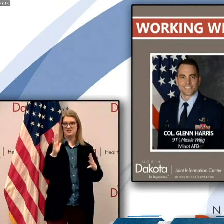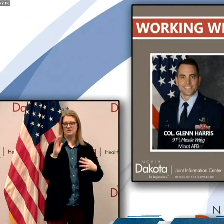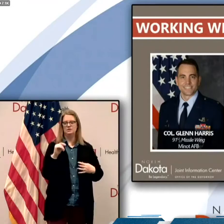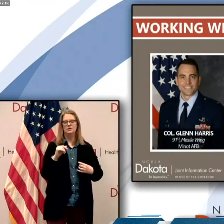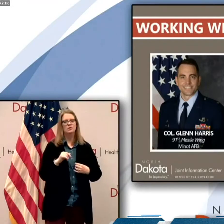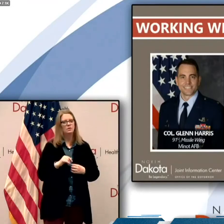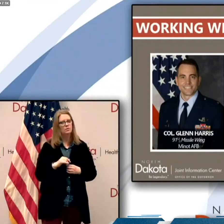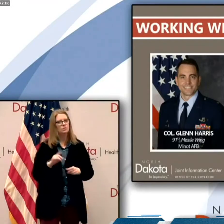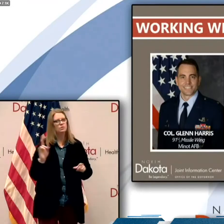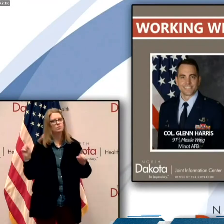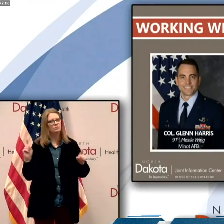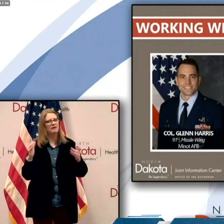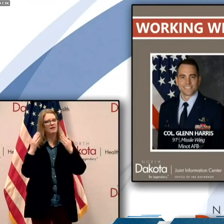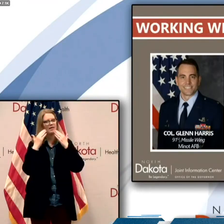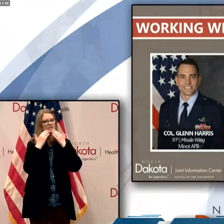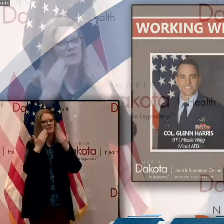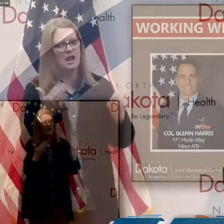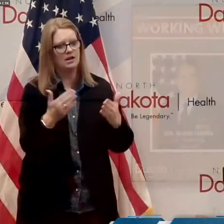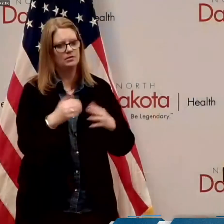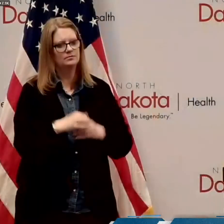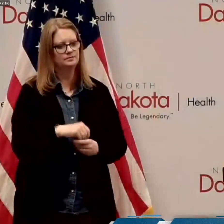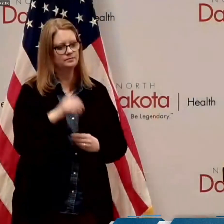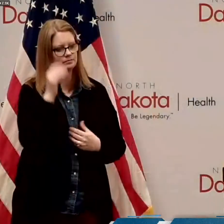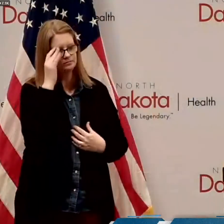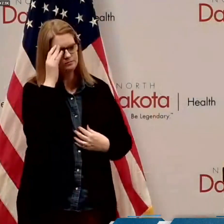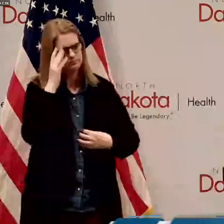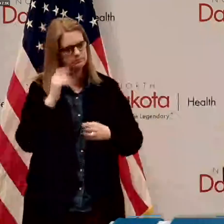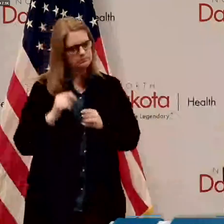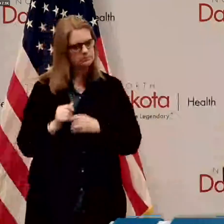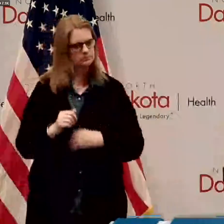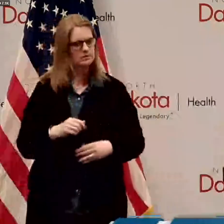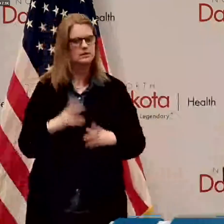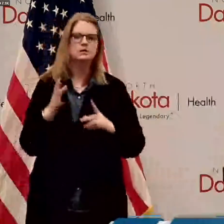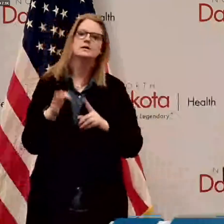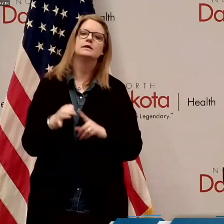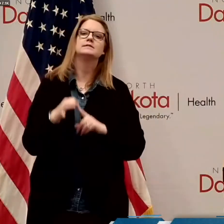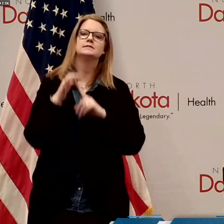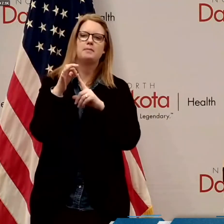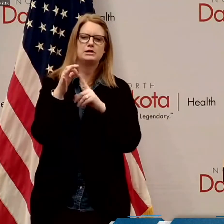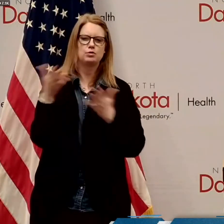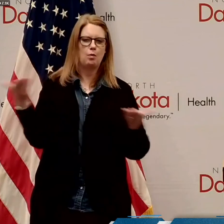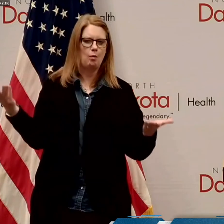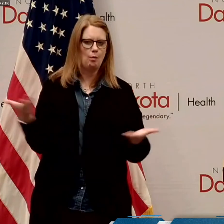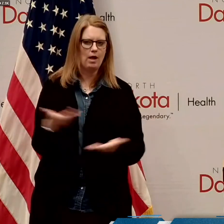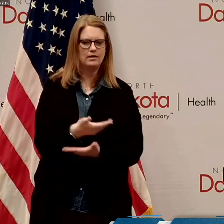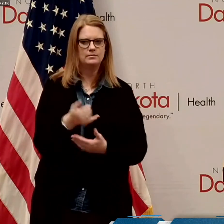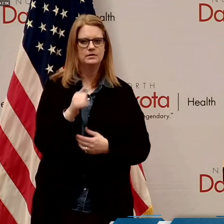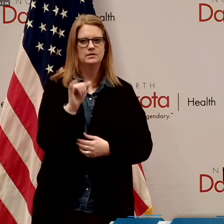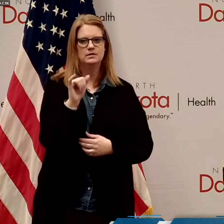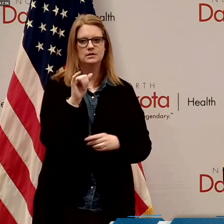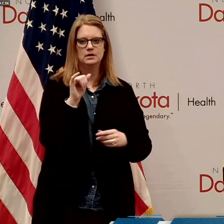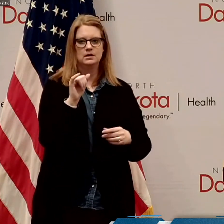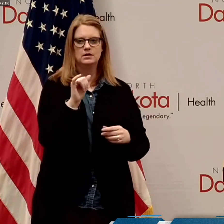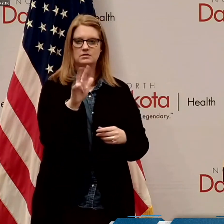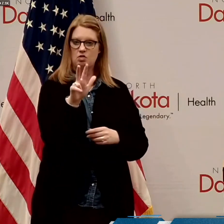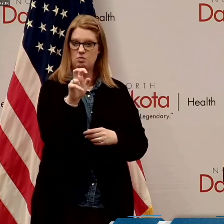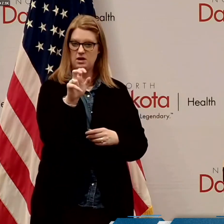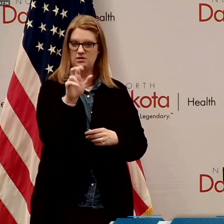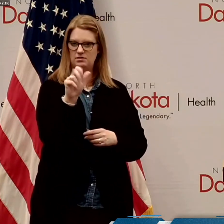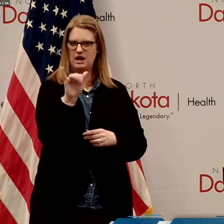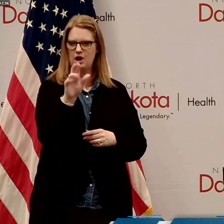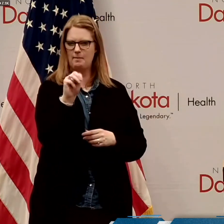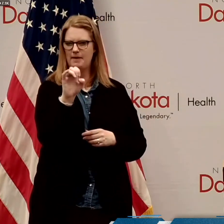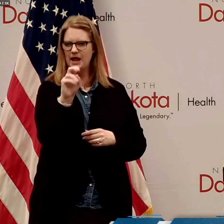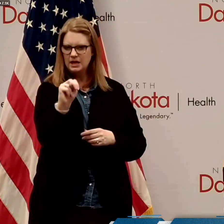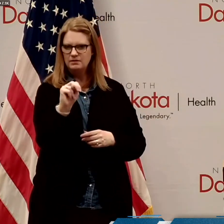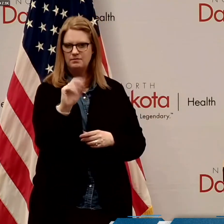the great work that they're doing. We also have a special welcome that we want to give out today. 300 airmen and airwomen from